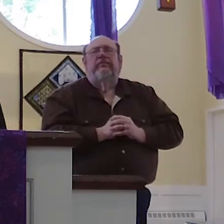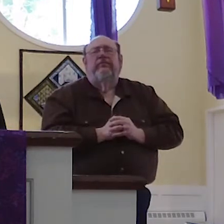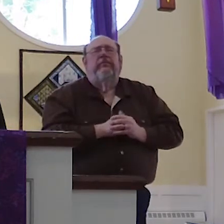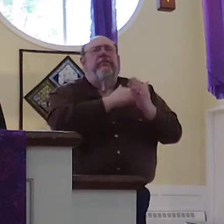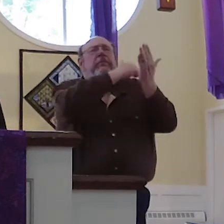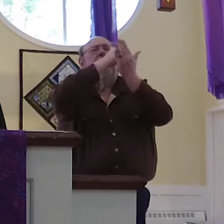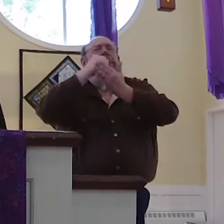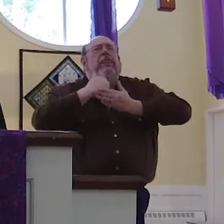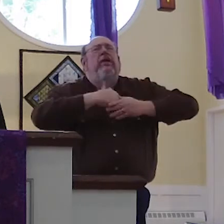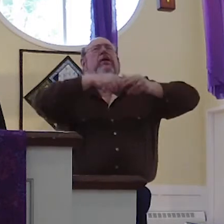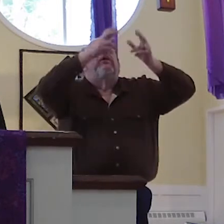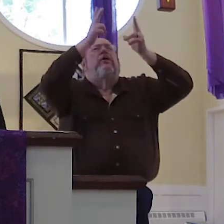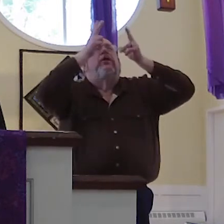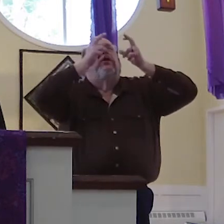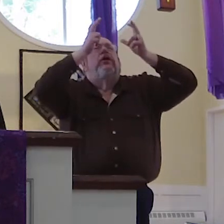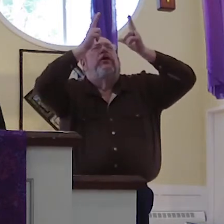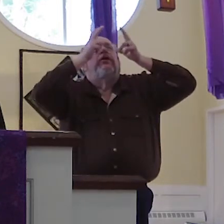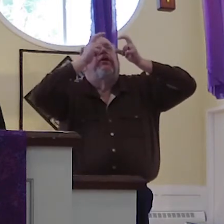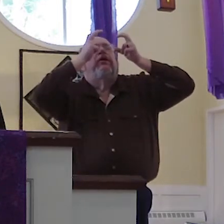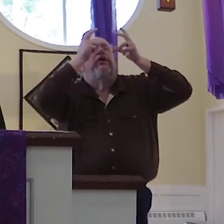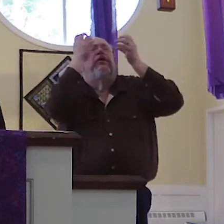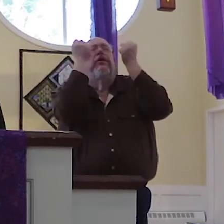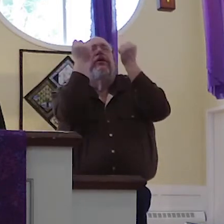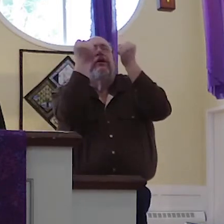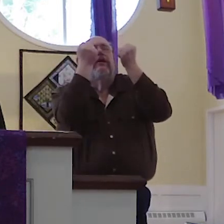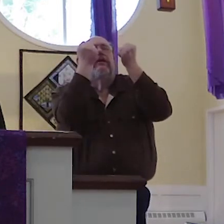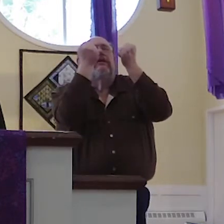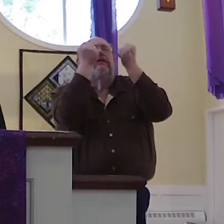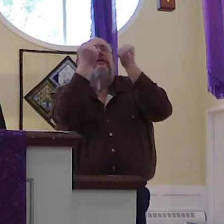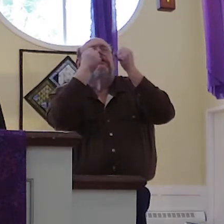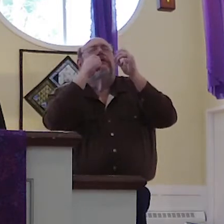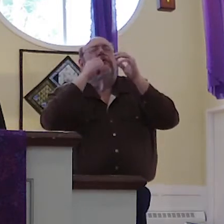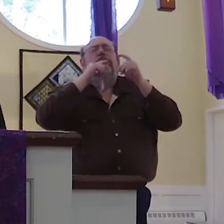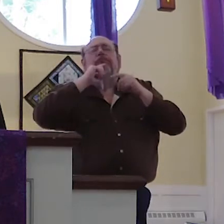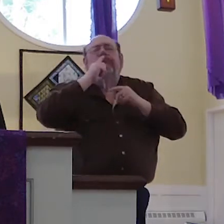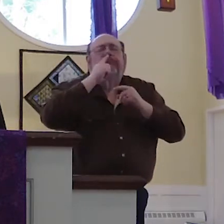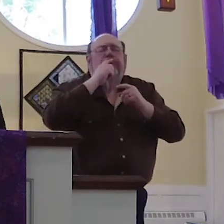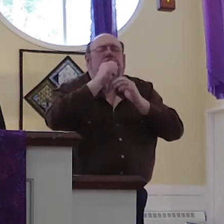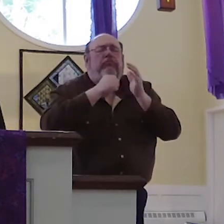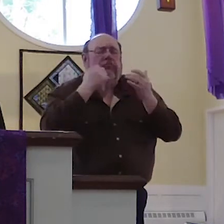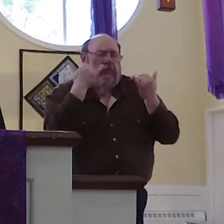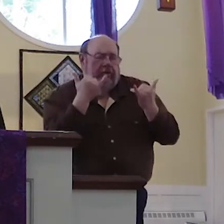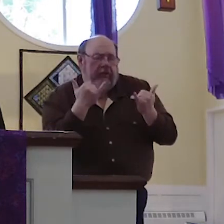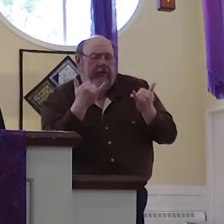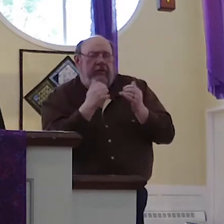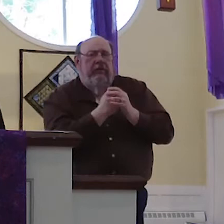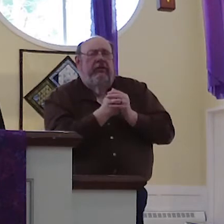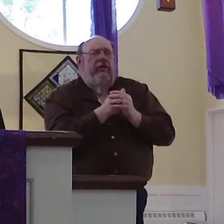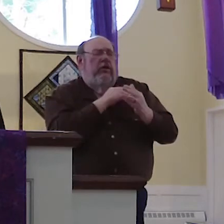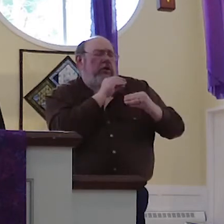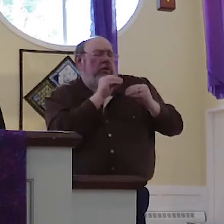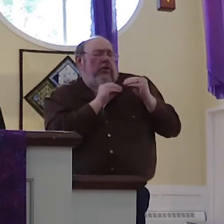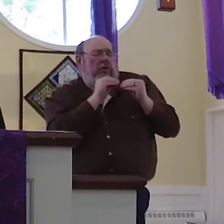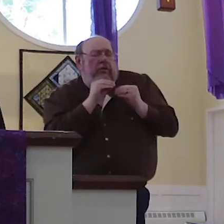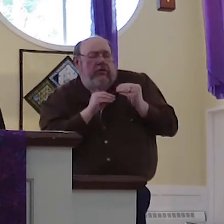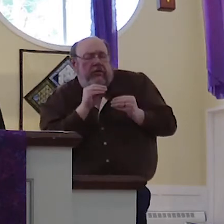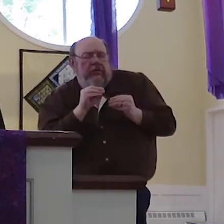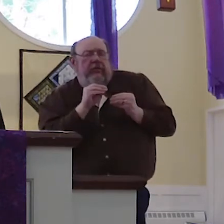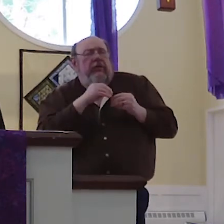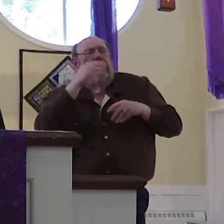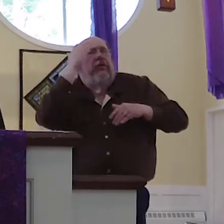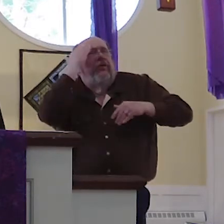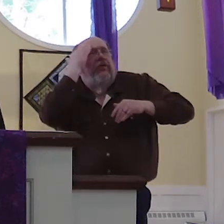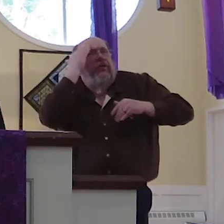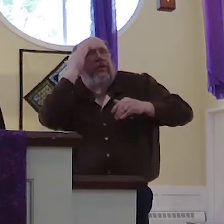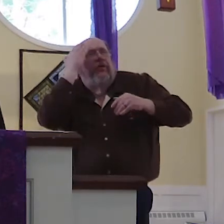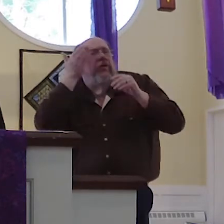help us to hear you speaking to us in real time. Move us in our hearts to know where